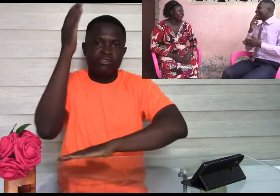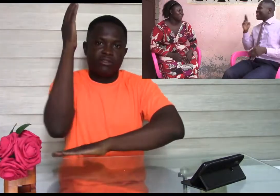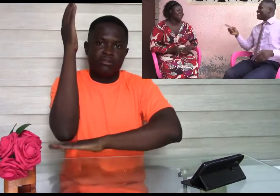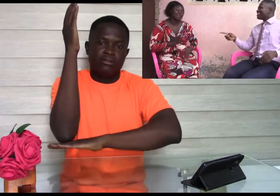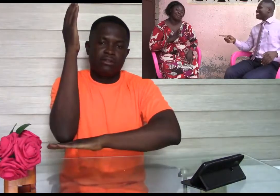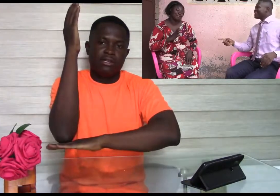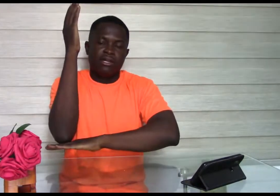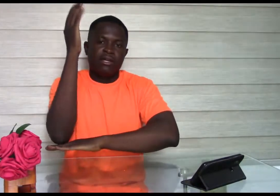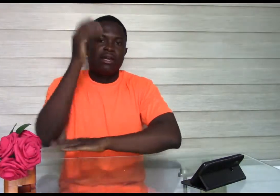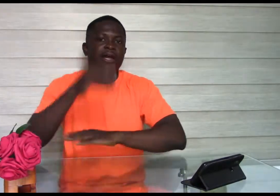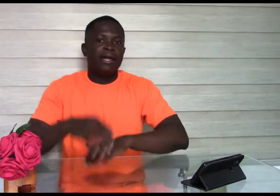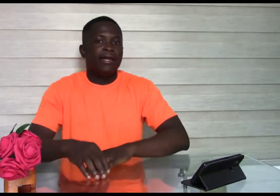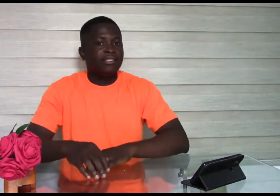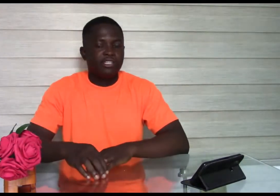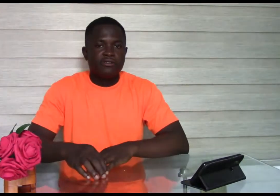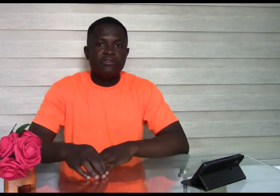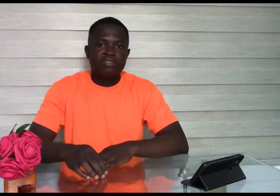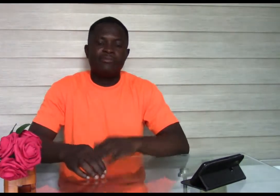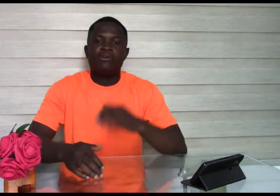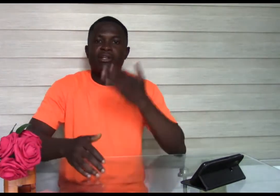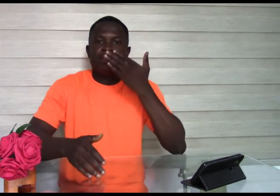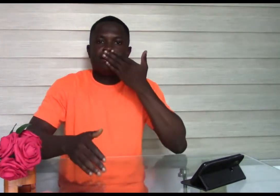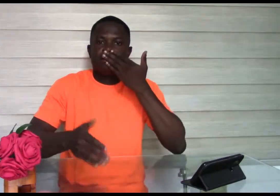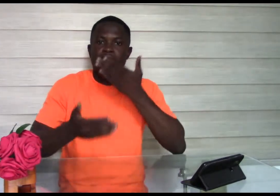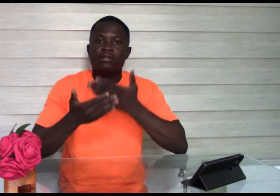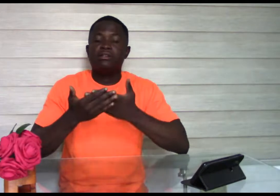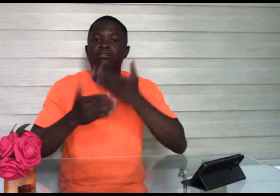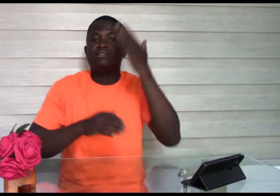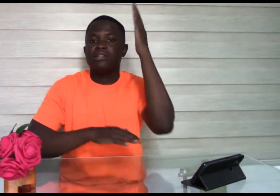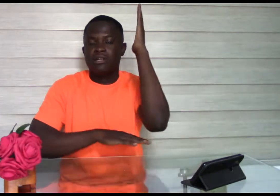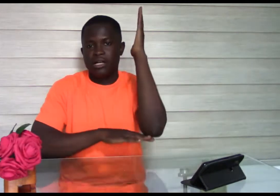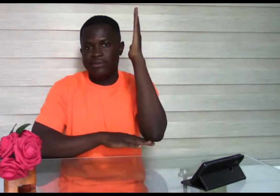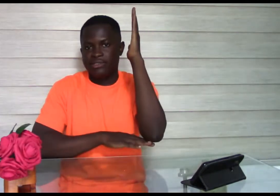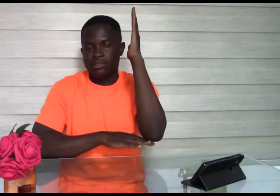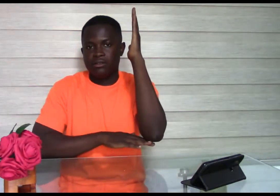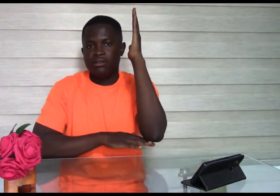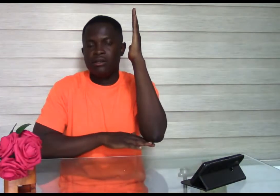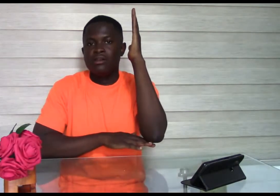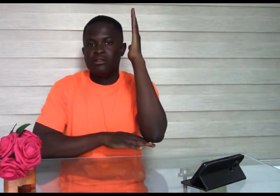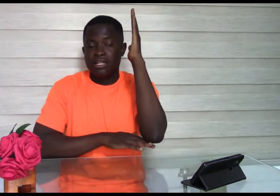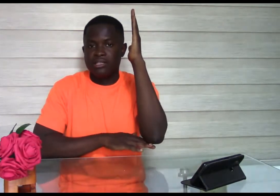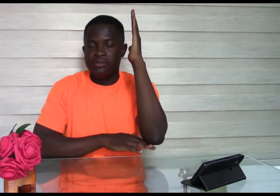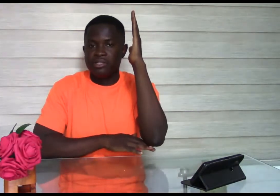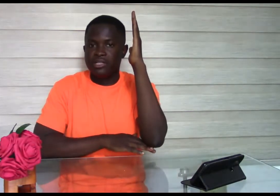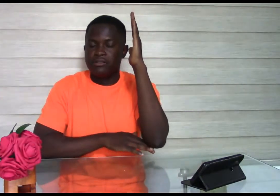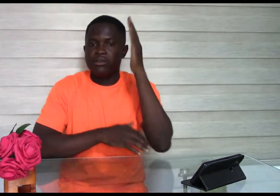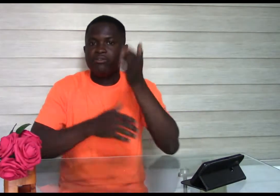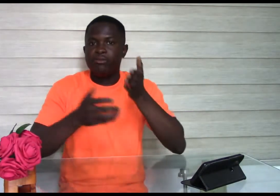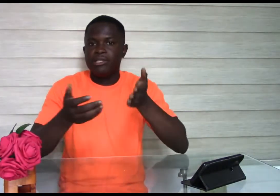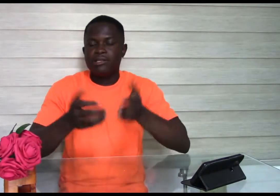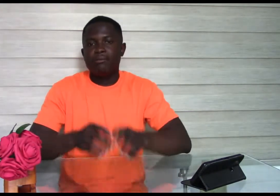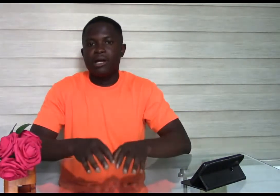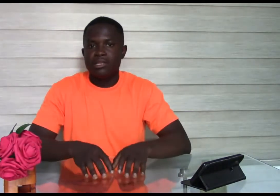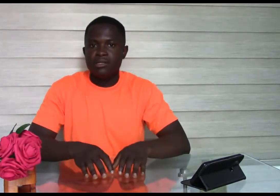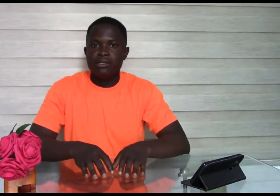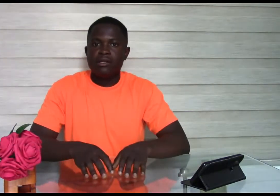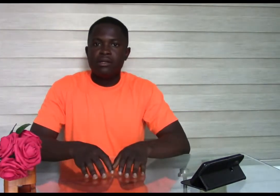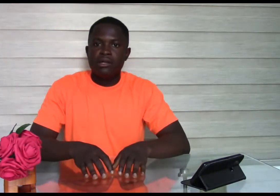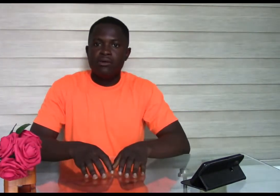afternoon, and she also responded good afternoon. So that's greeting. So if you meet somebody who's a